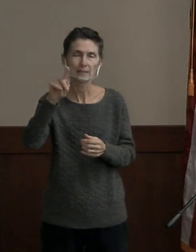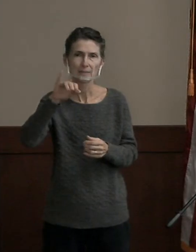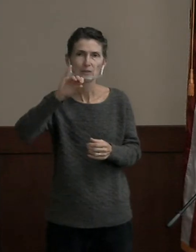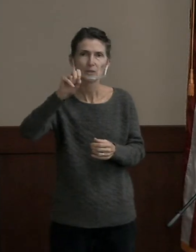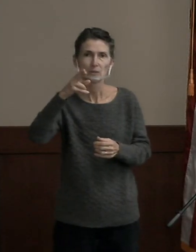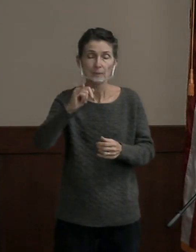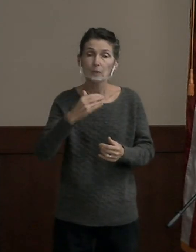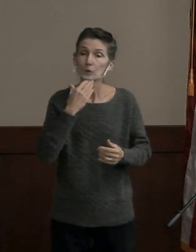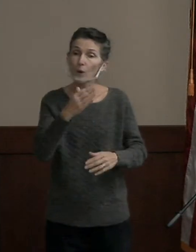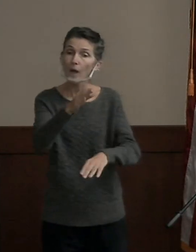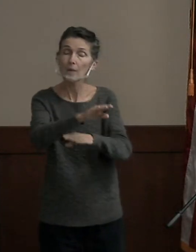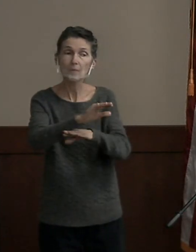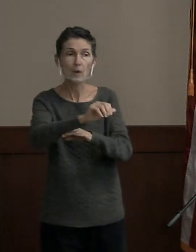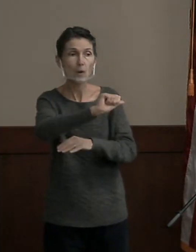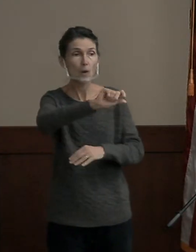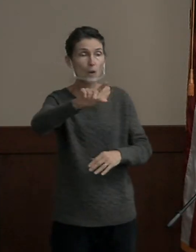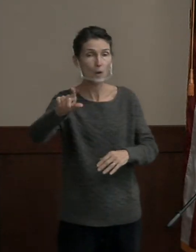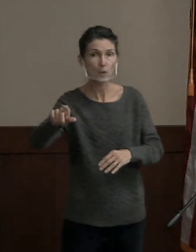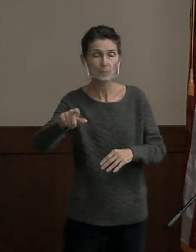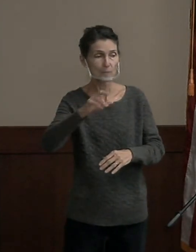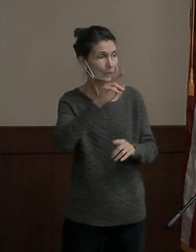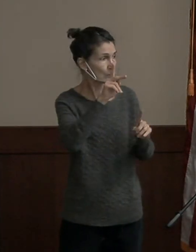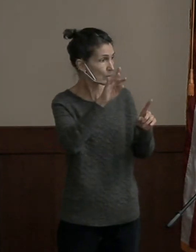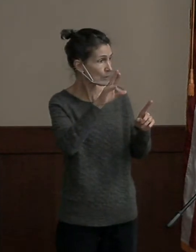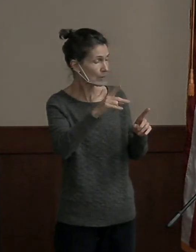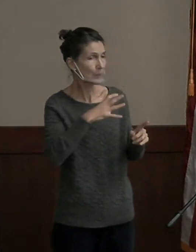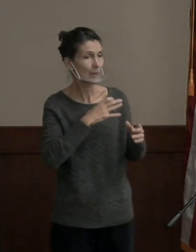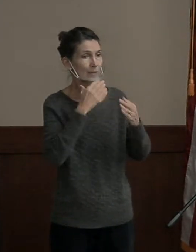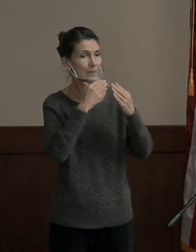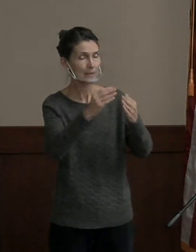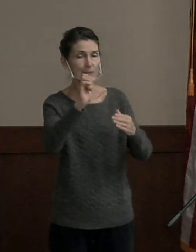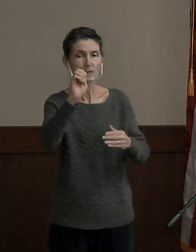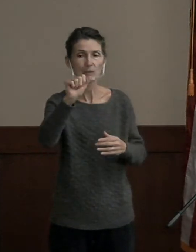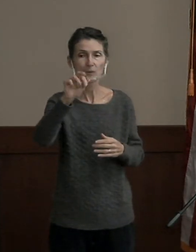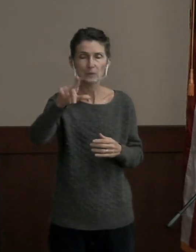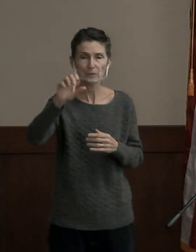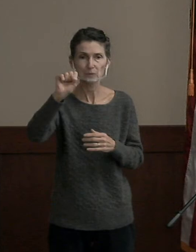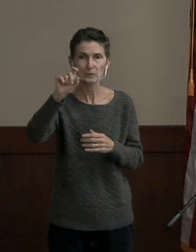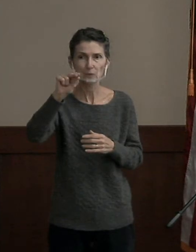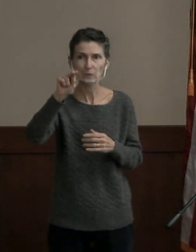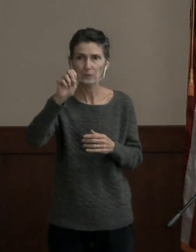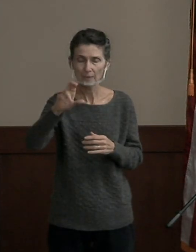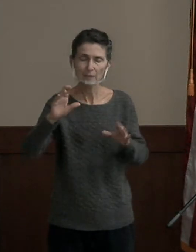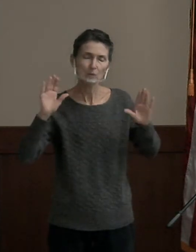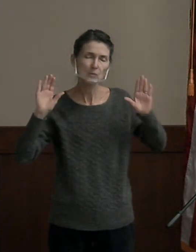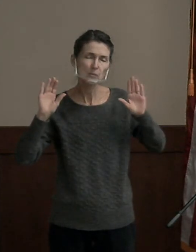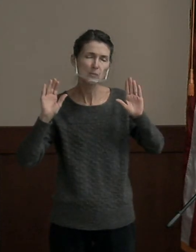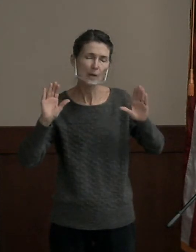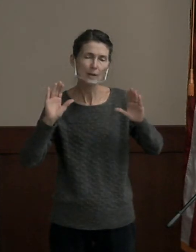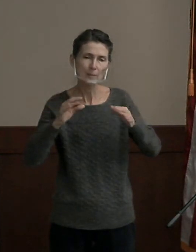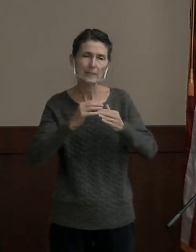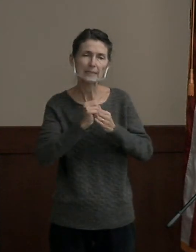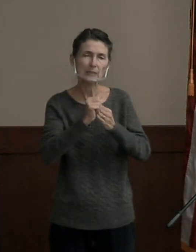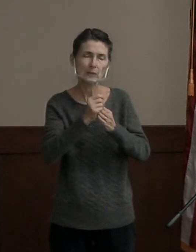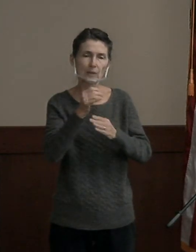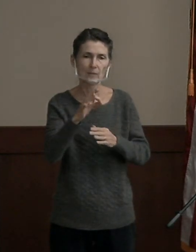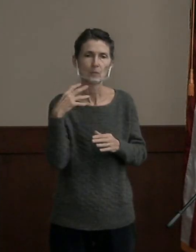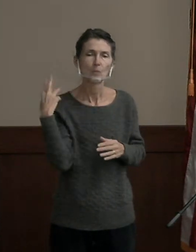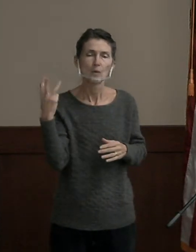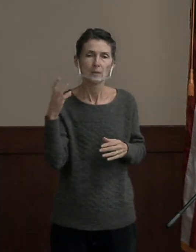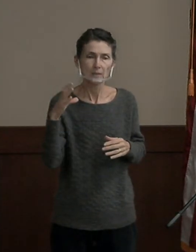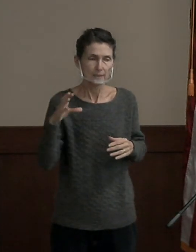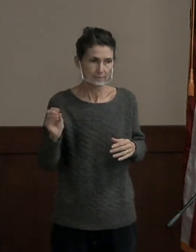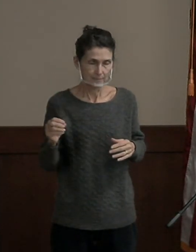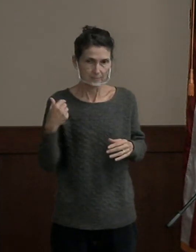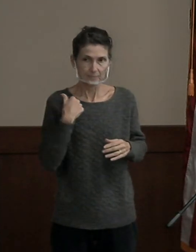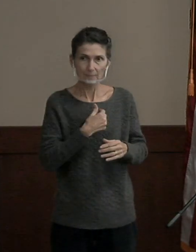Good afternoon, everyone. Thank you very much, Kirk, and I also want to thank Earl Stoner and the incredible leadership of Washington County. We